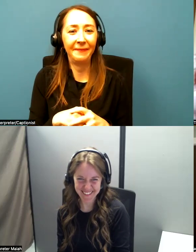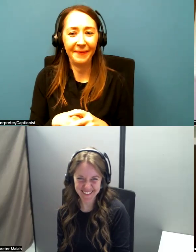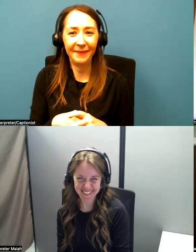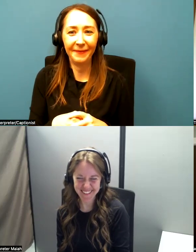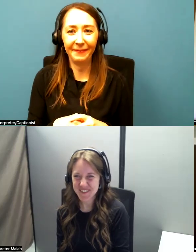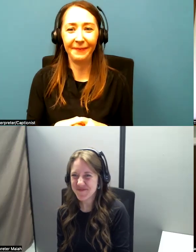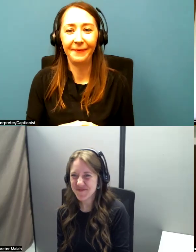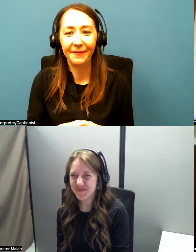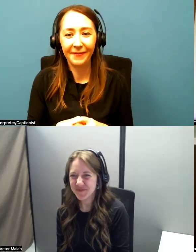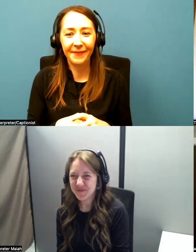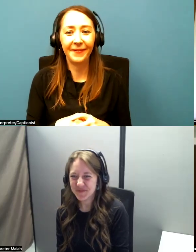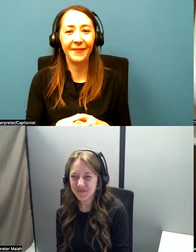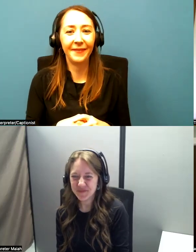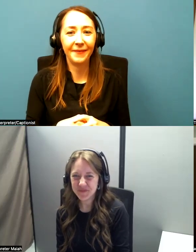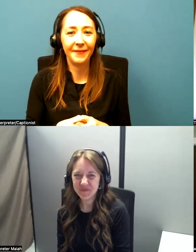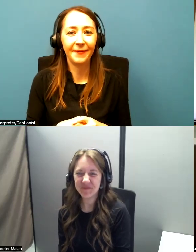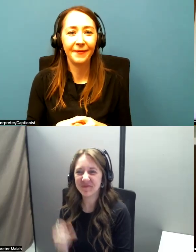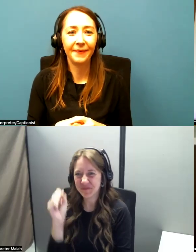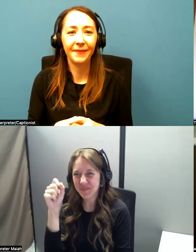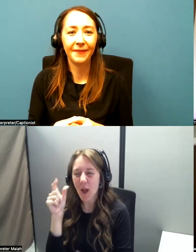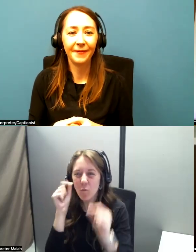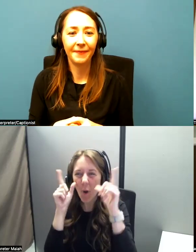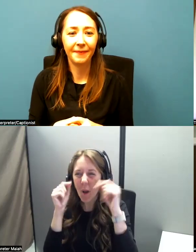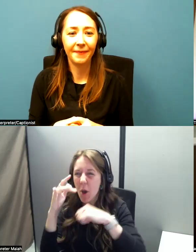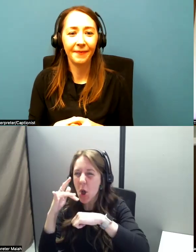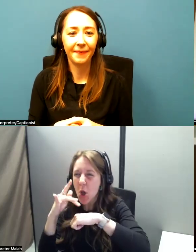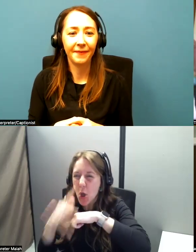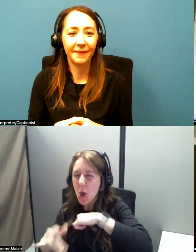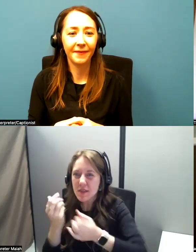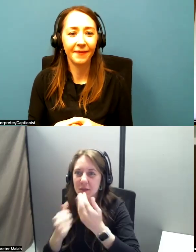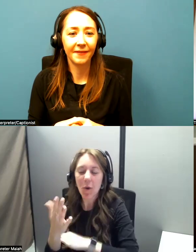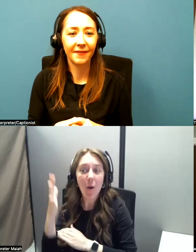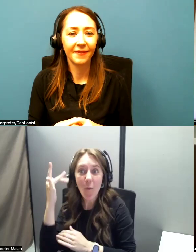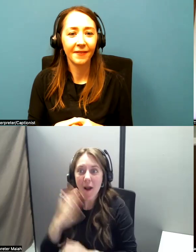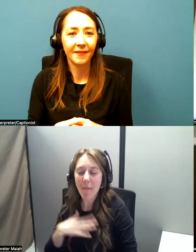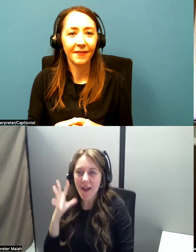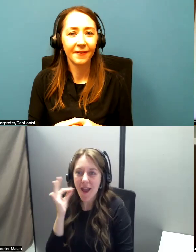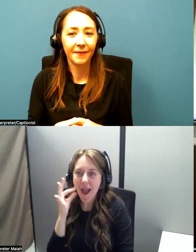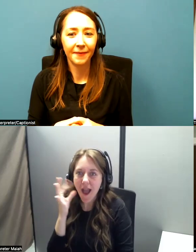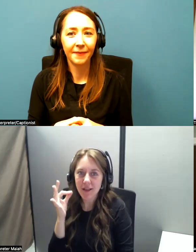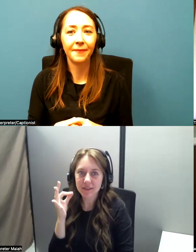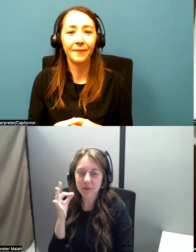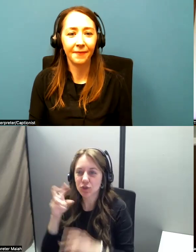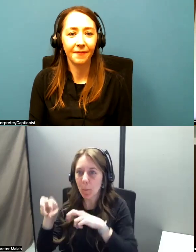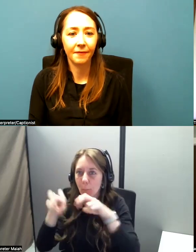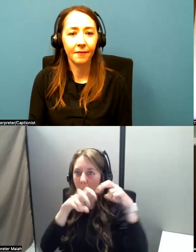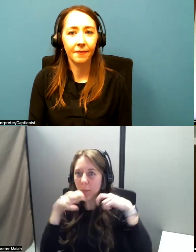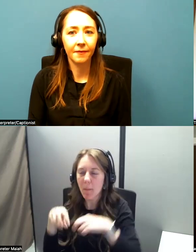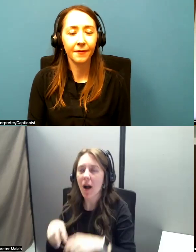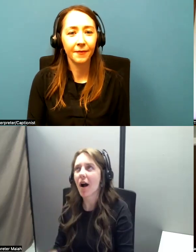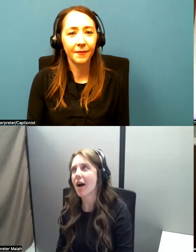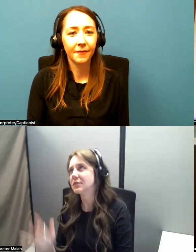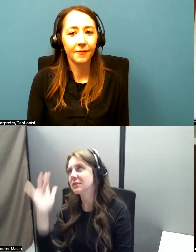Mm, yeah. I woke up too early this morning because of my cat was pouncing around the bed. I was like, are you kidding